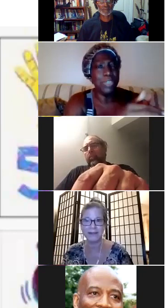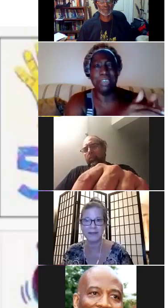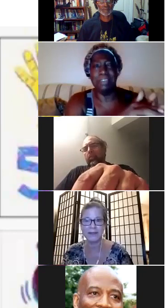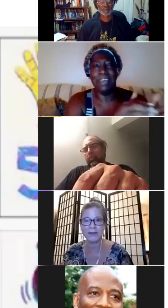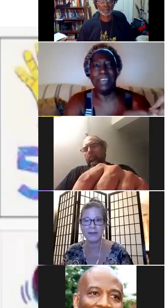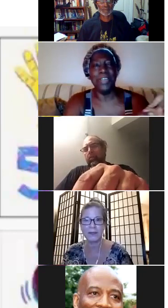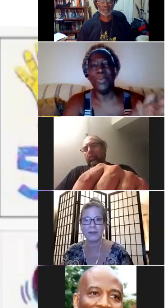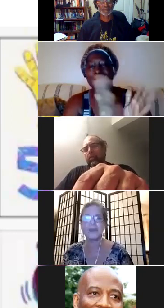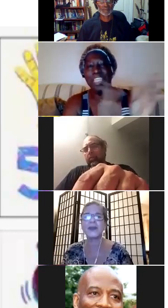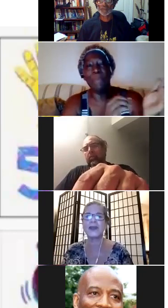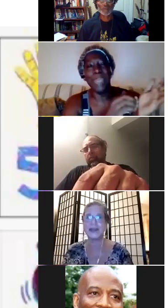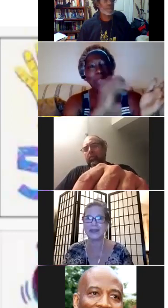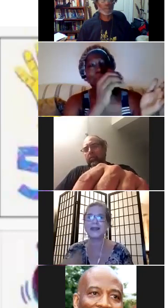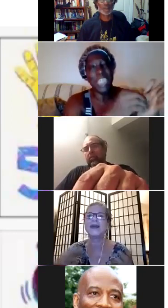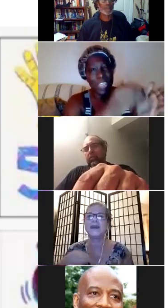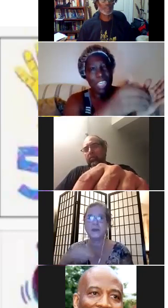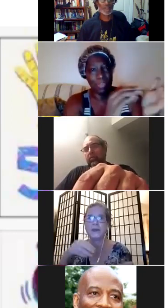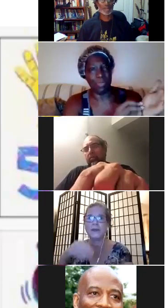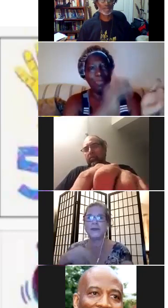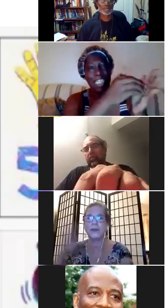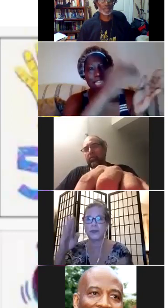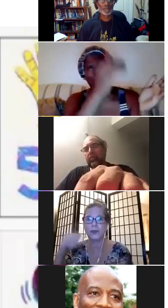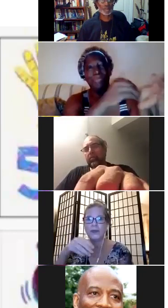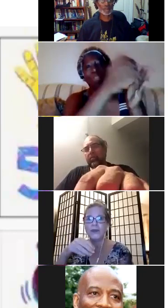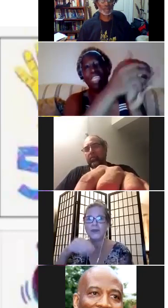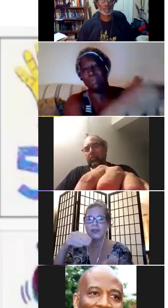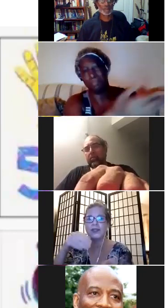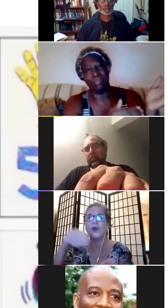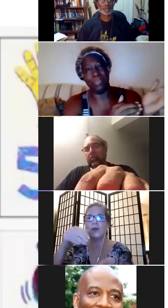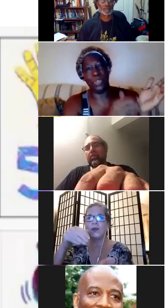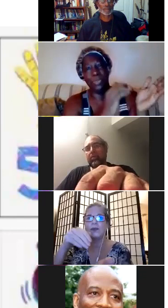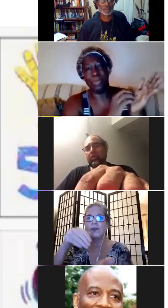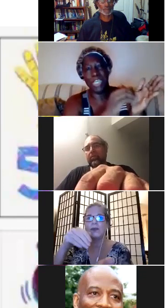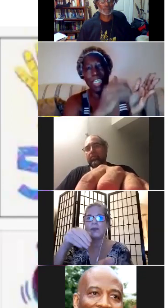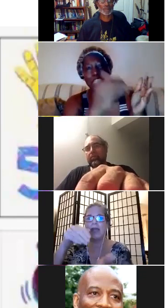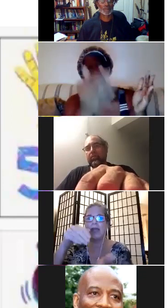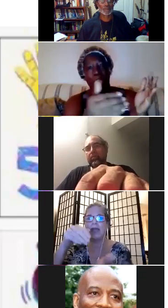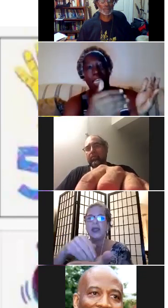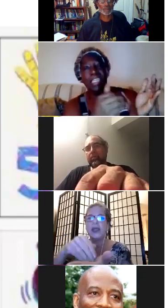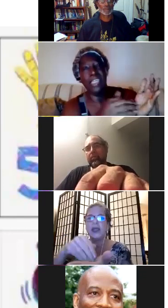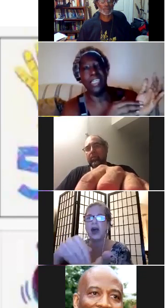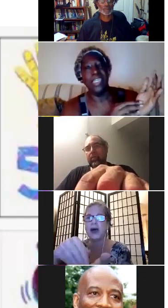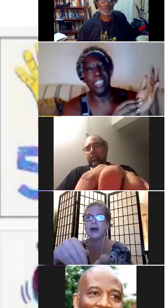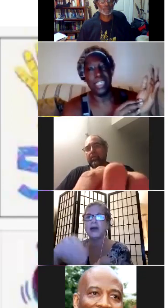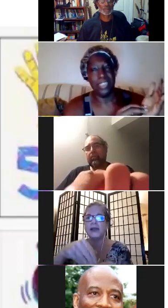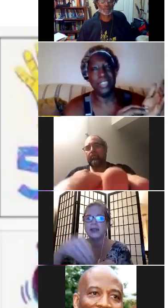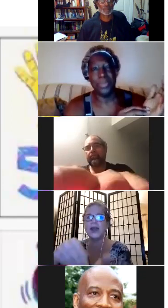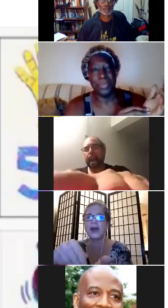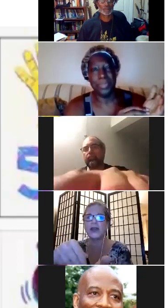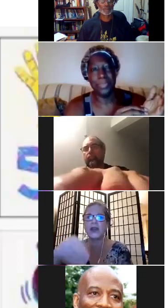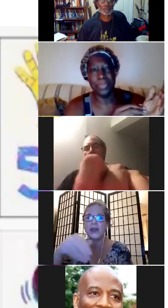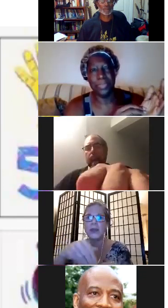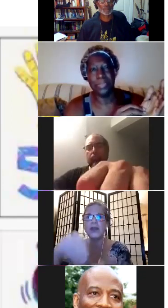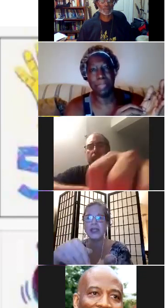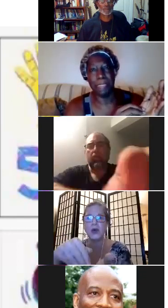then billion. I don't know, but I meant million and then billion. So yeah, so billion each is comma, 3. so